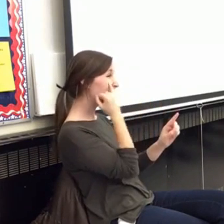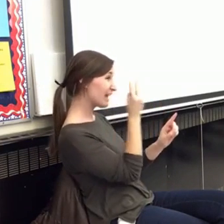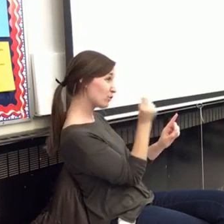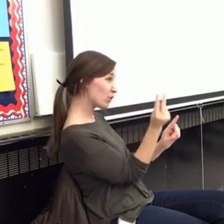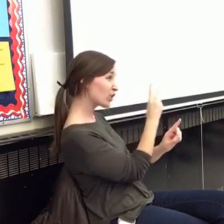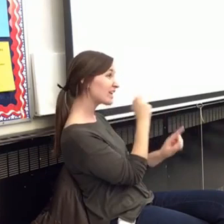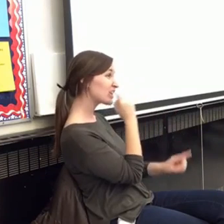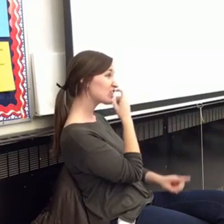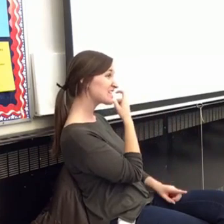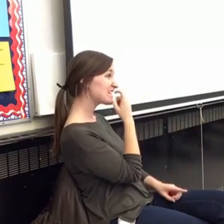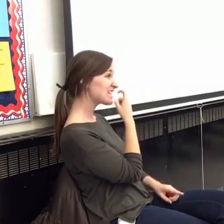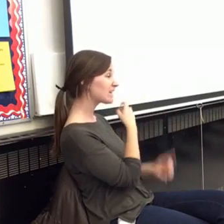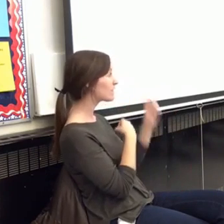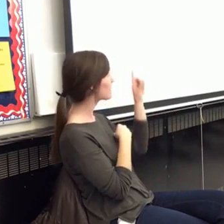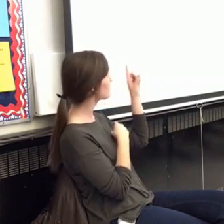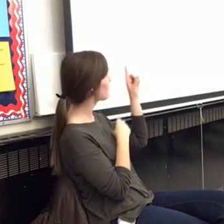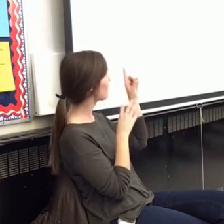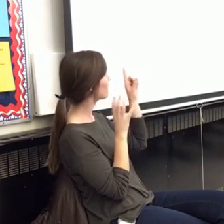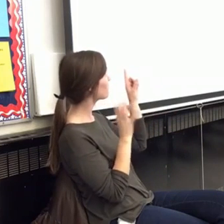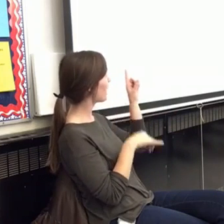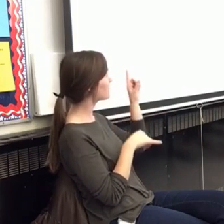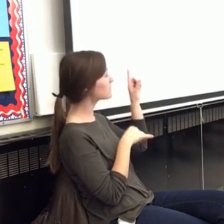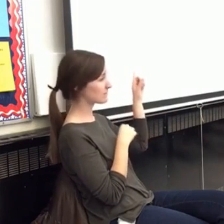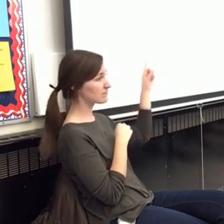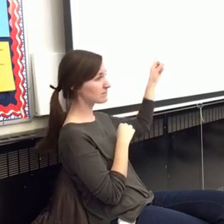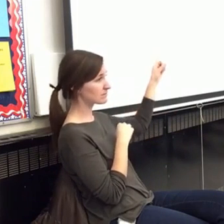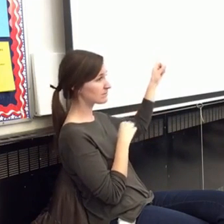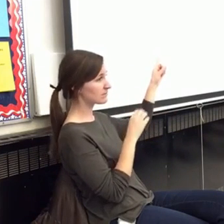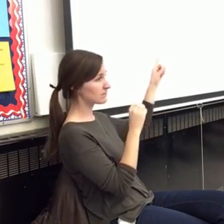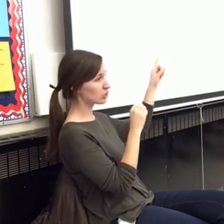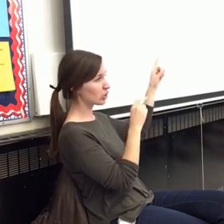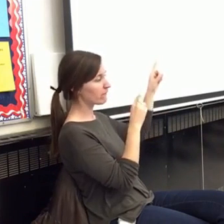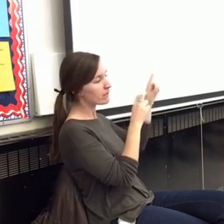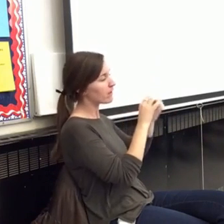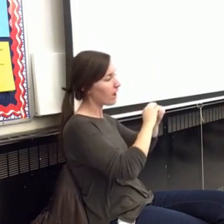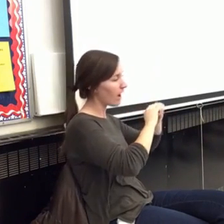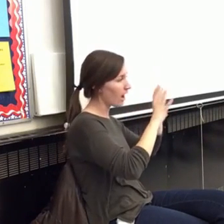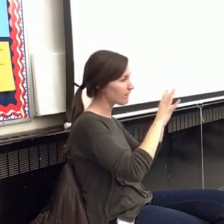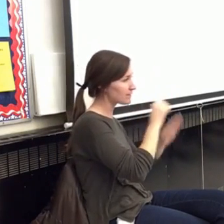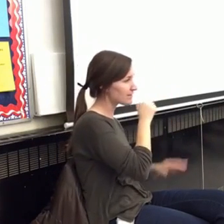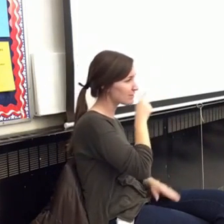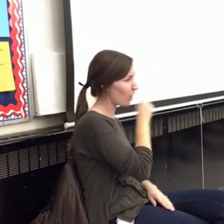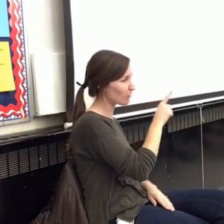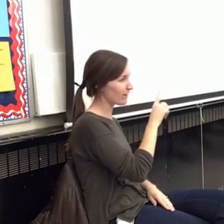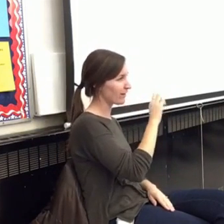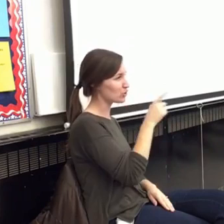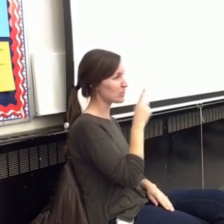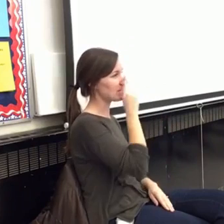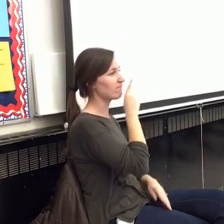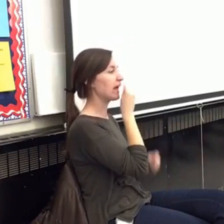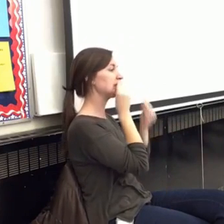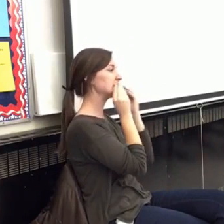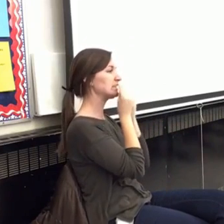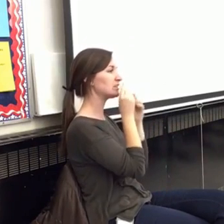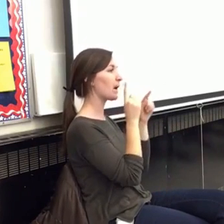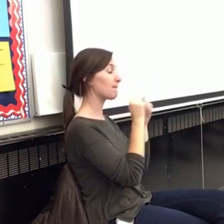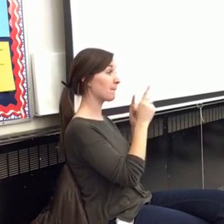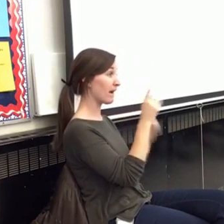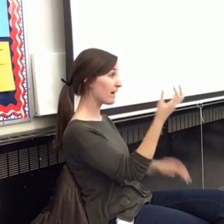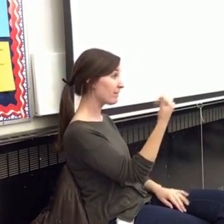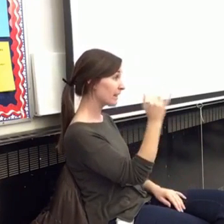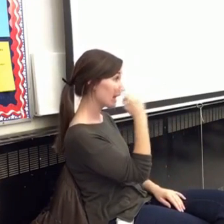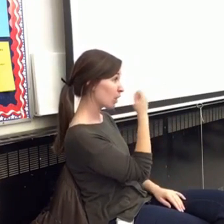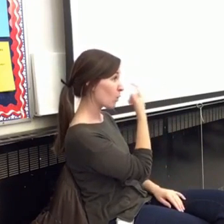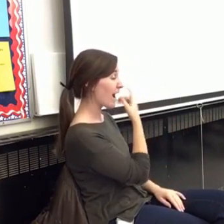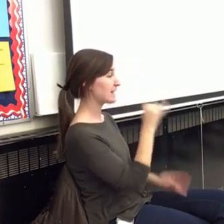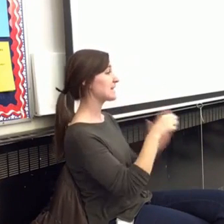teeth, this is scurvy right here. Okay, obviously this is not real because it doesn't have real scurvy. But this is what scurvy looks like, and the yellow eyes is also a sign of